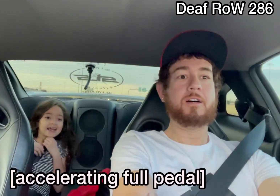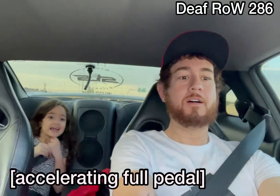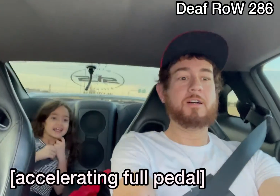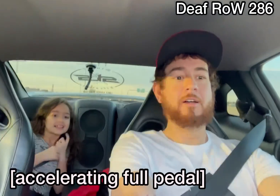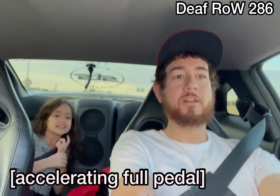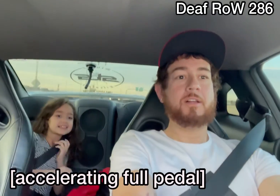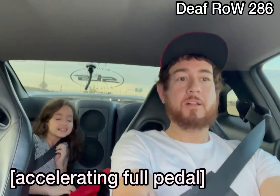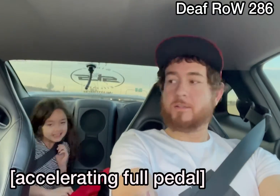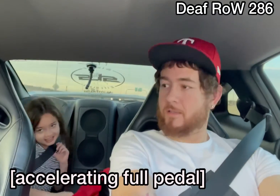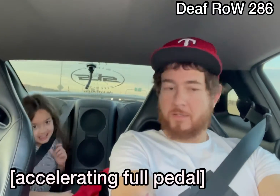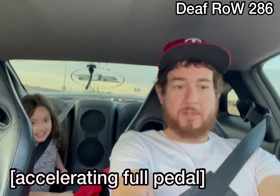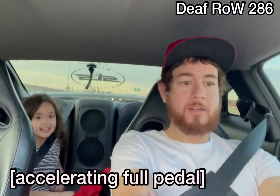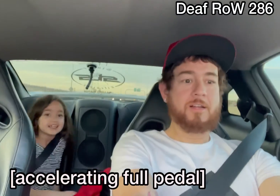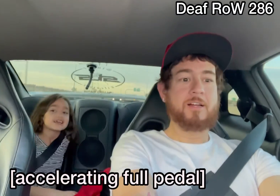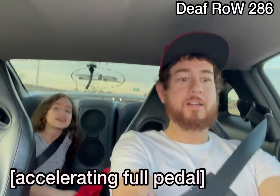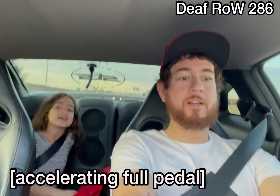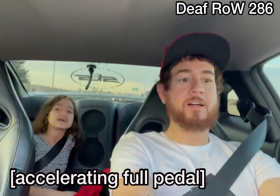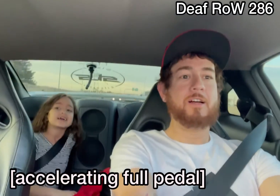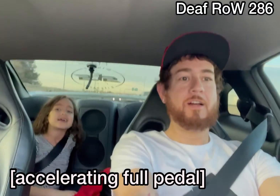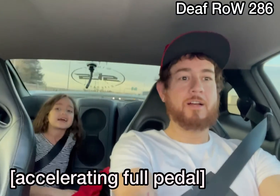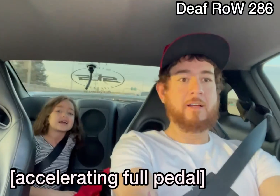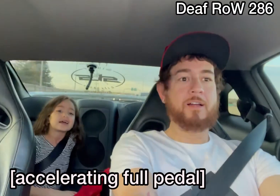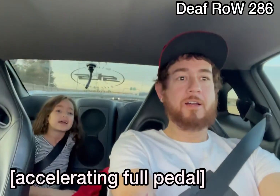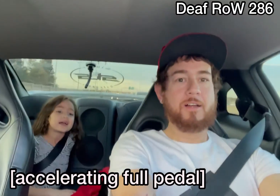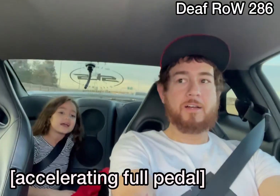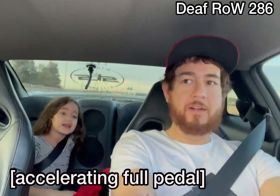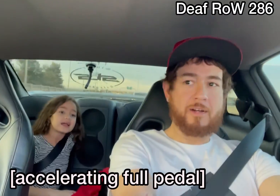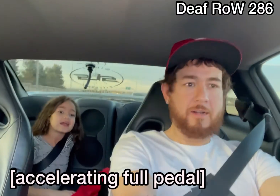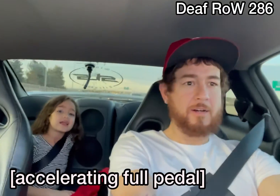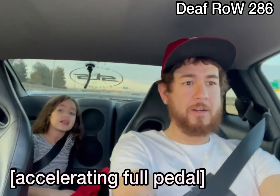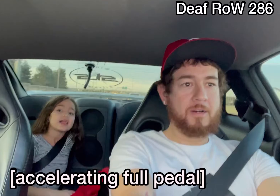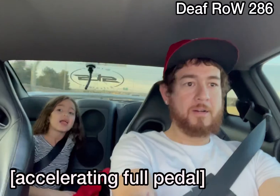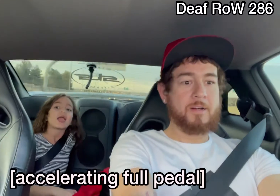It's really good.